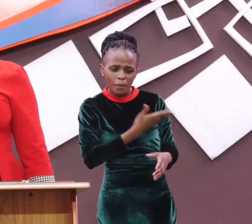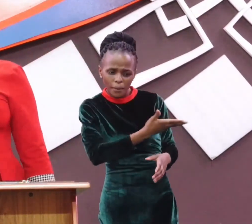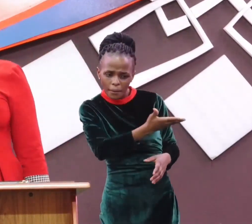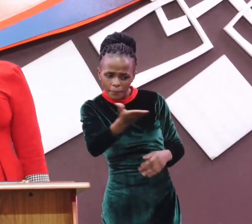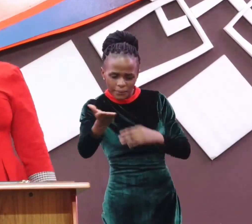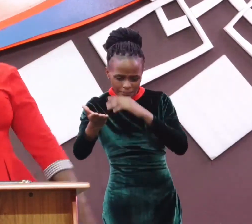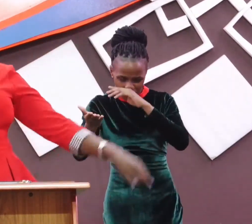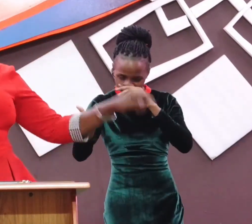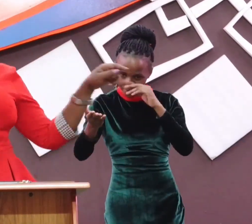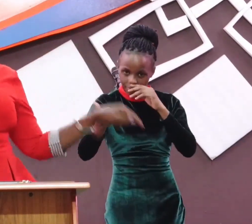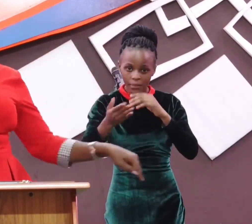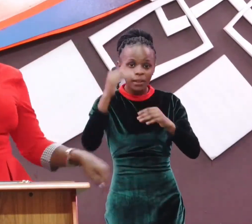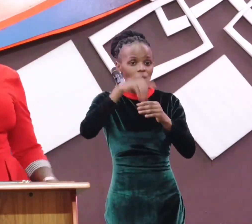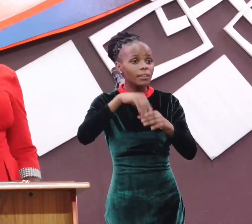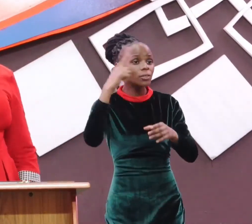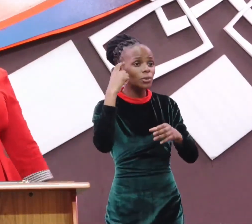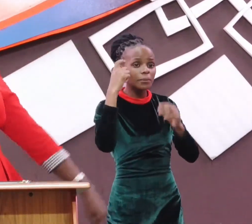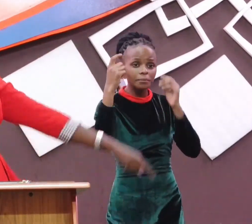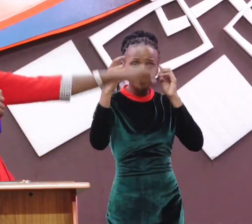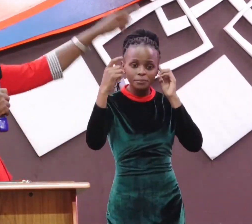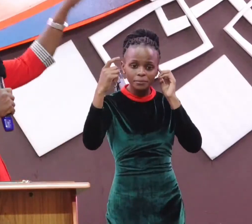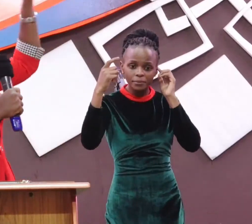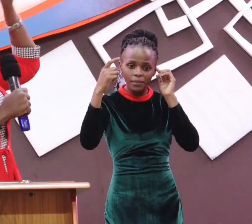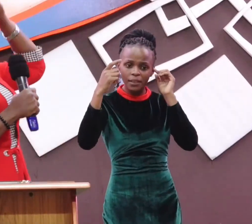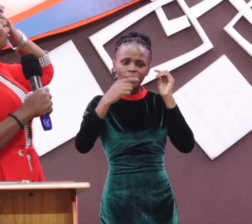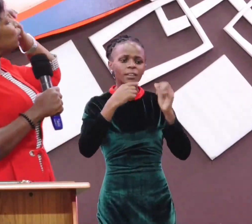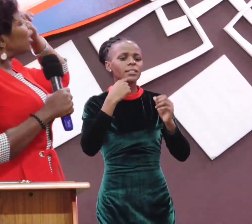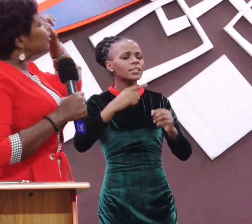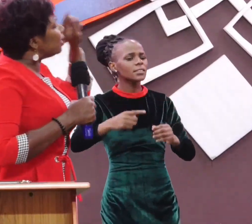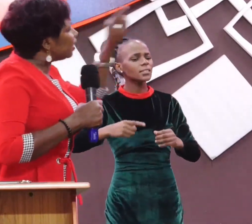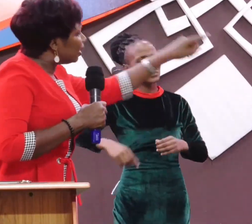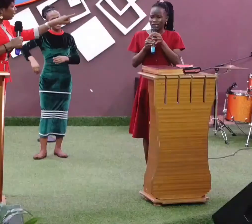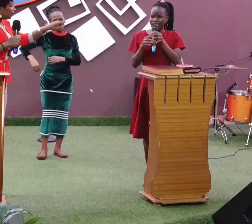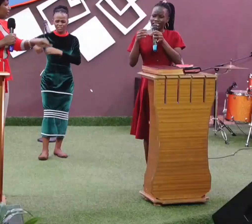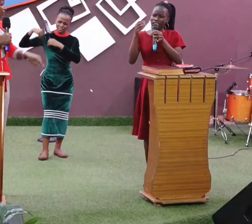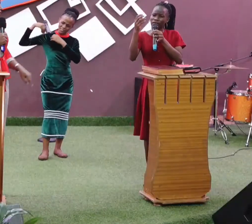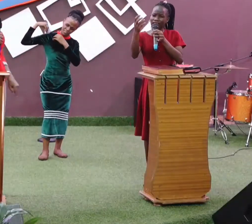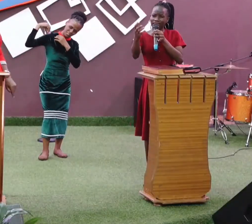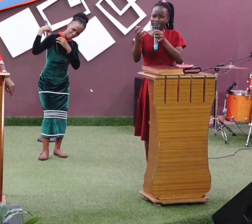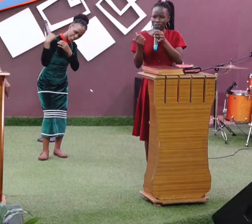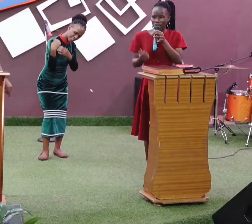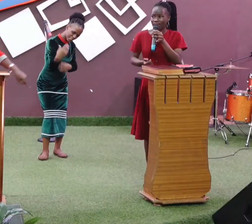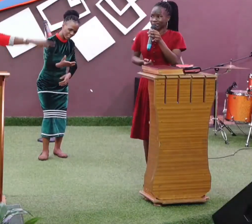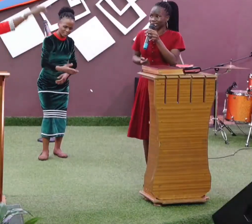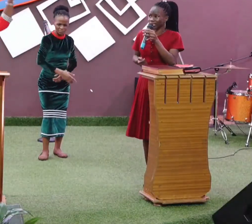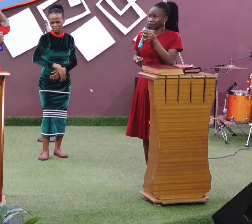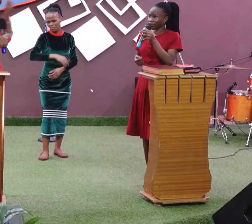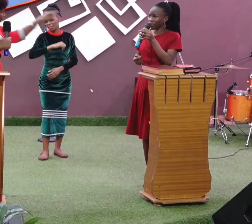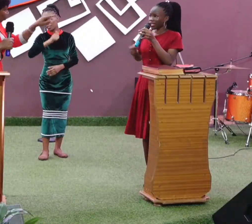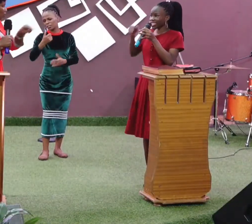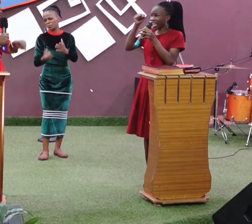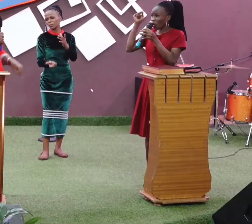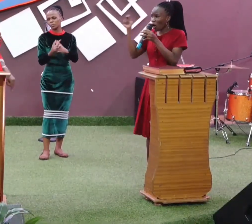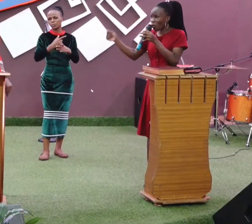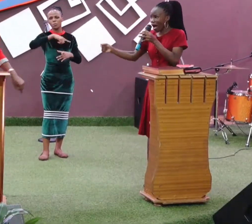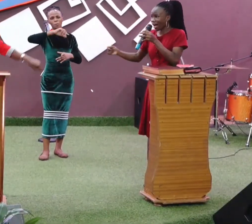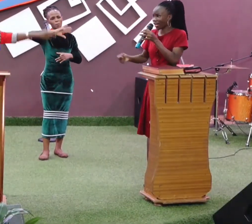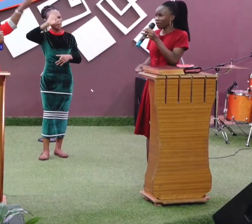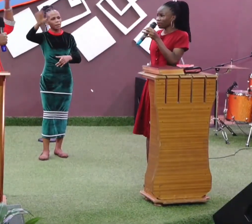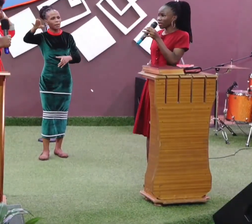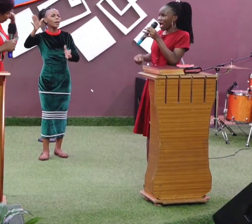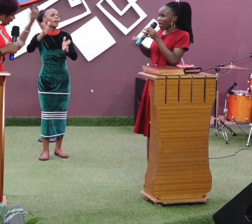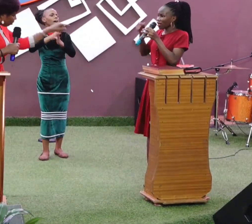Jesus taught to the other men in the dream that give another chance. Let her